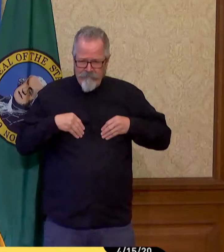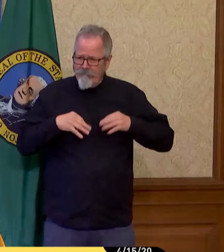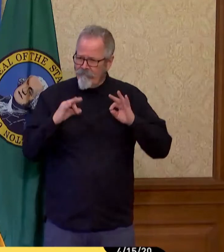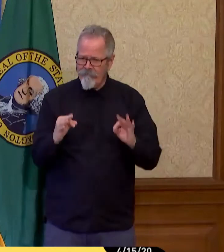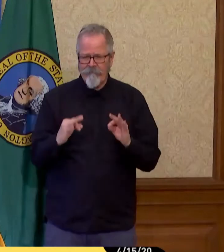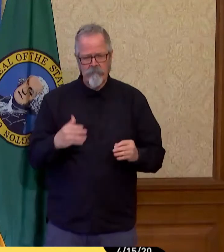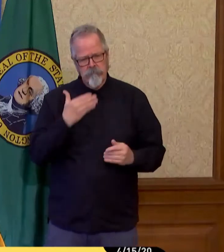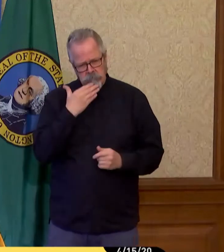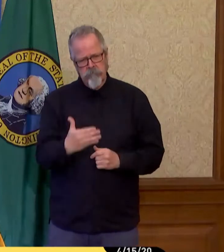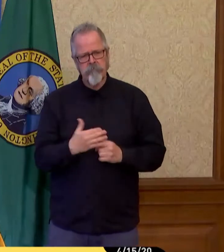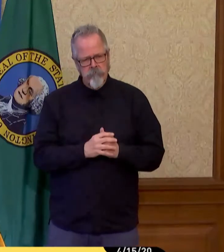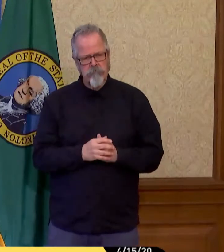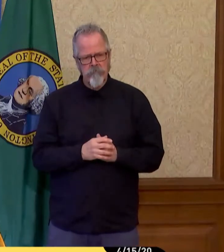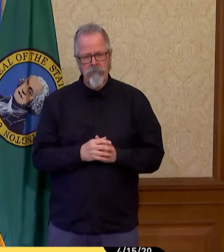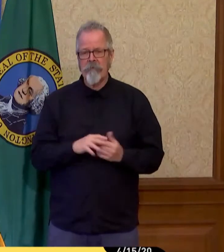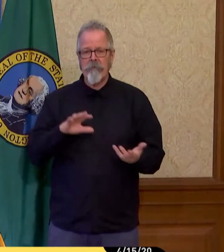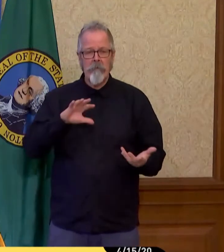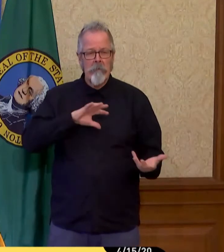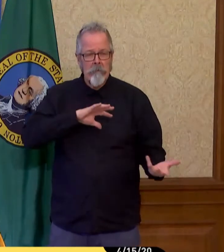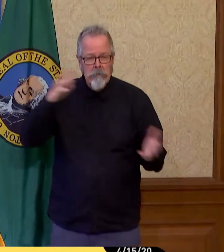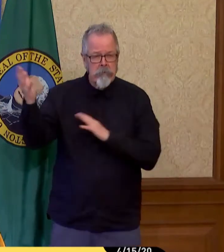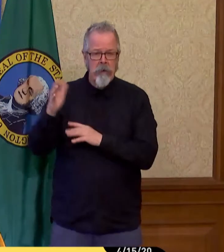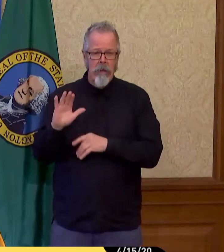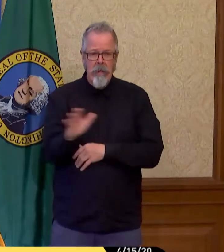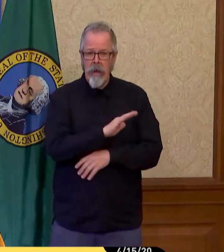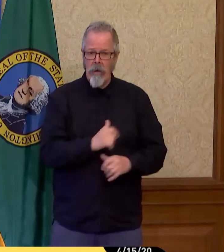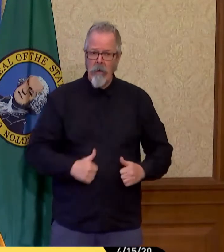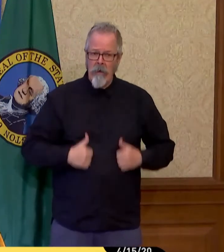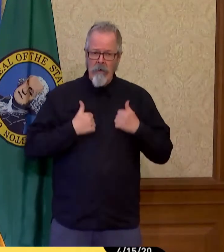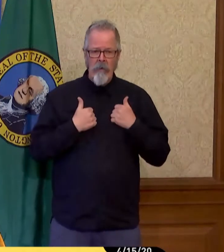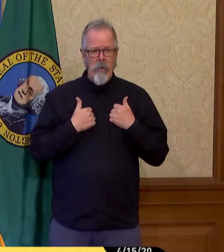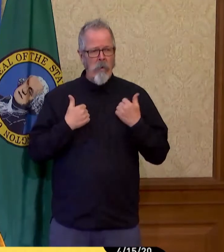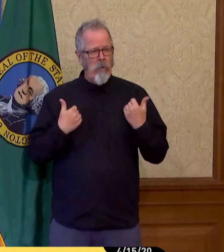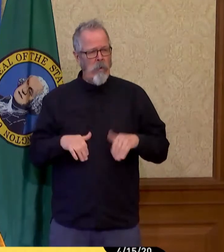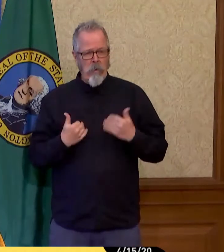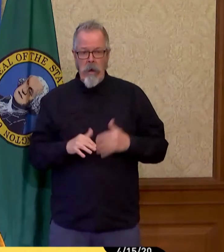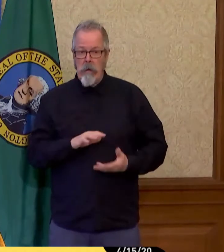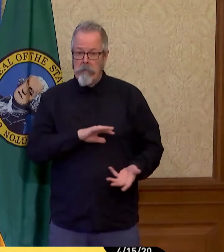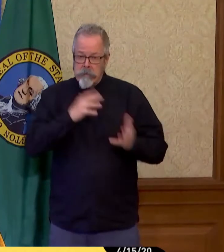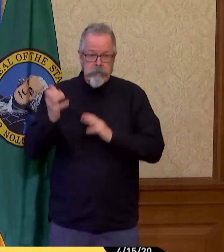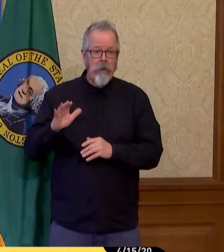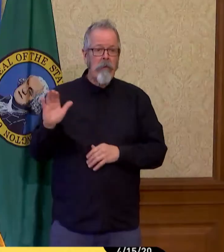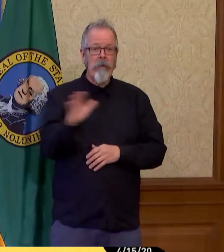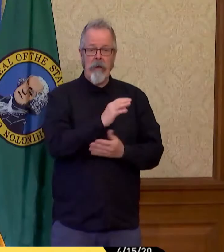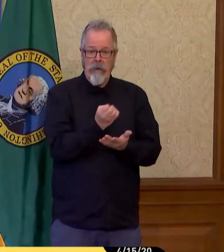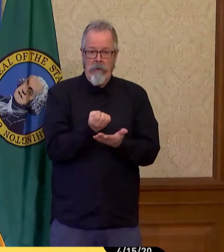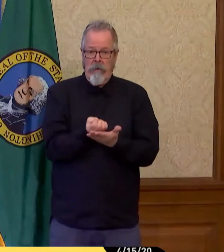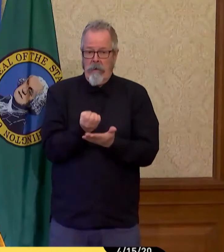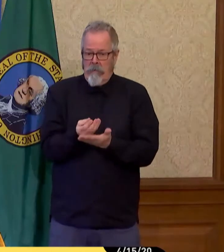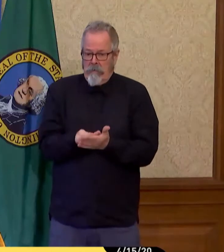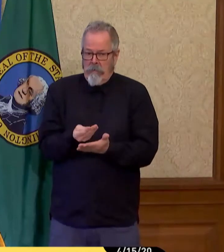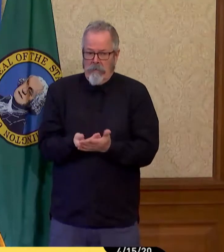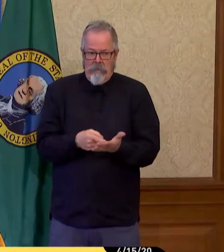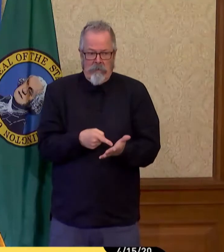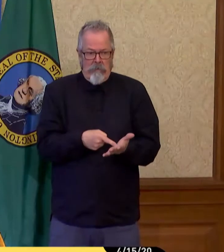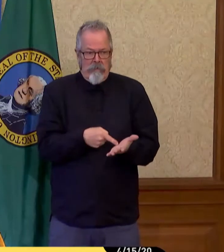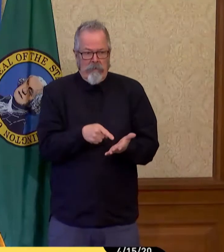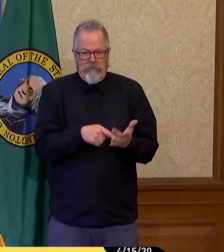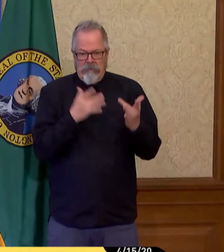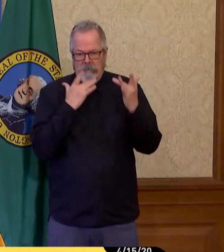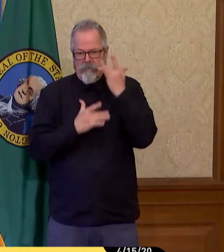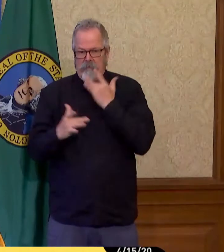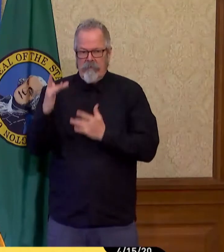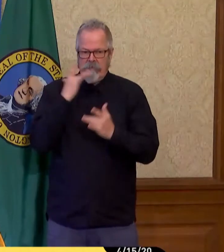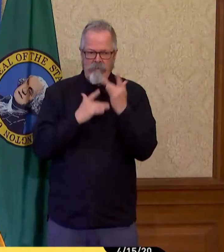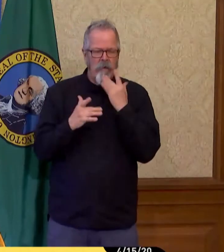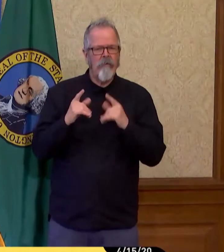economic and personal lives because they recognize that, because we're a state that does understand that. And I haven't sensed a lessening of that, frankly. It's